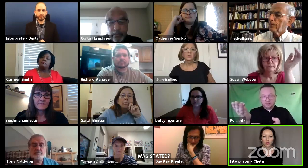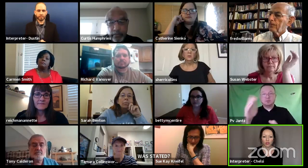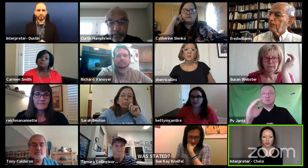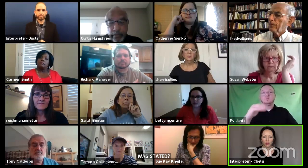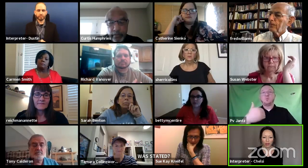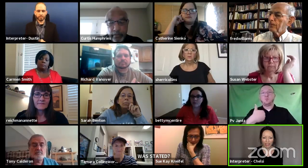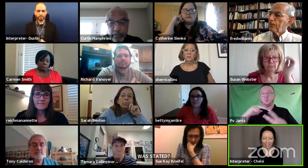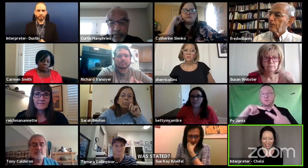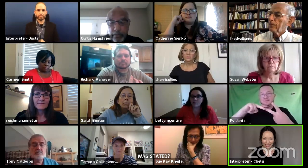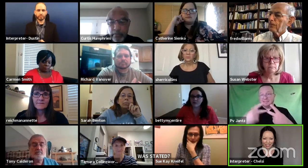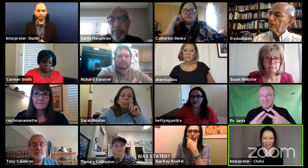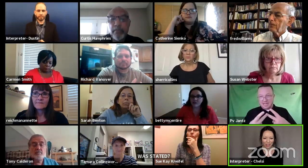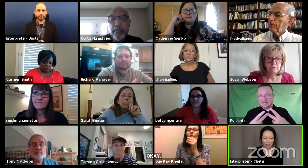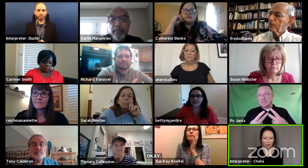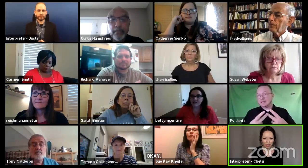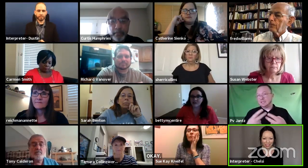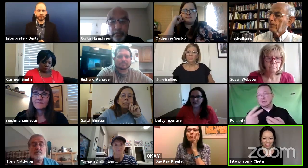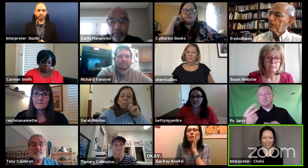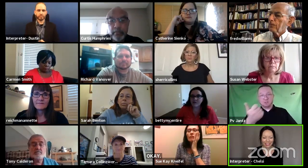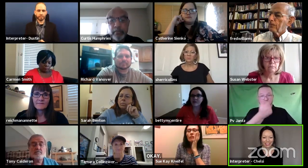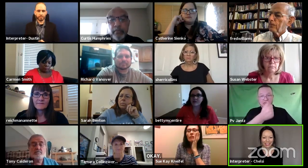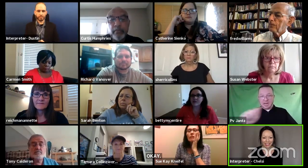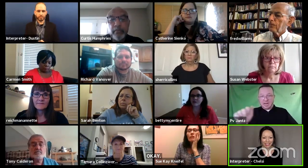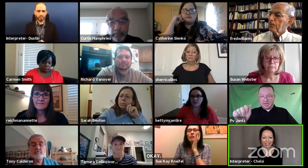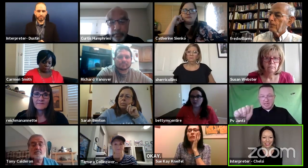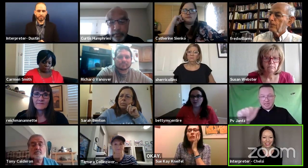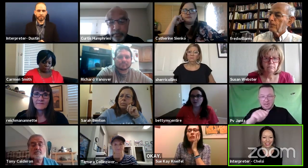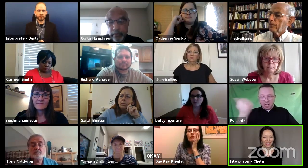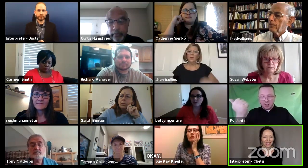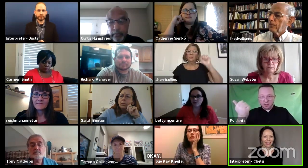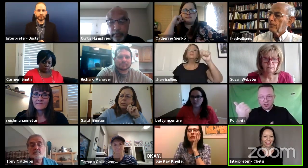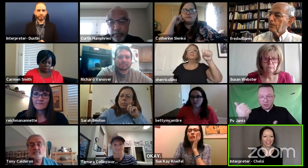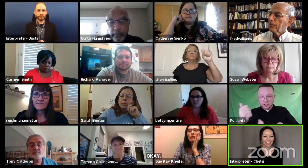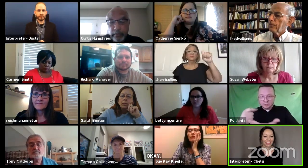Okay, so just for the record, again, we have a motion and a second.